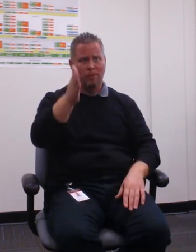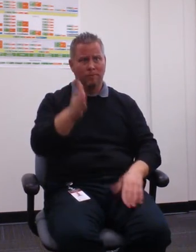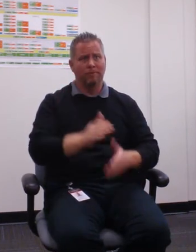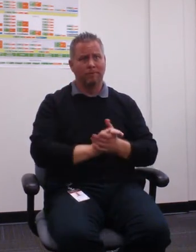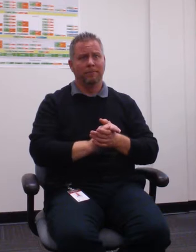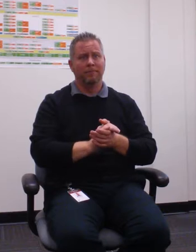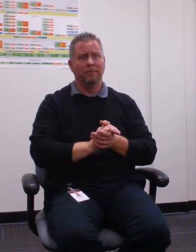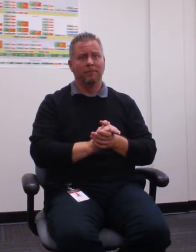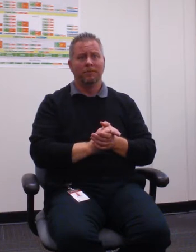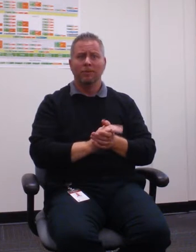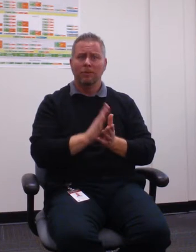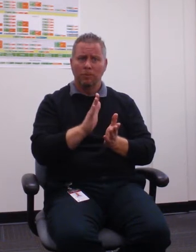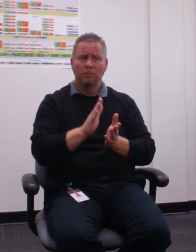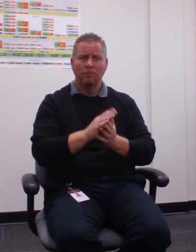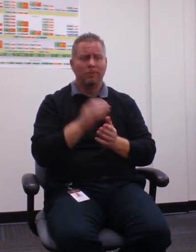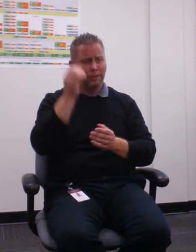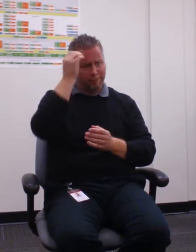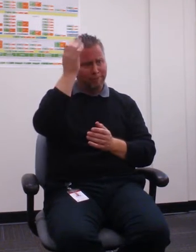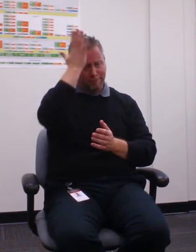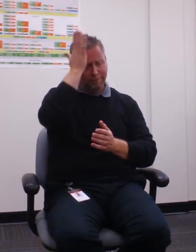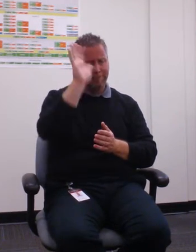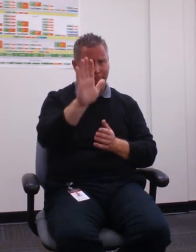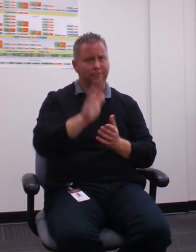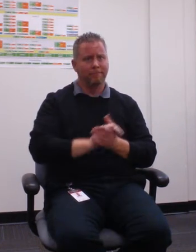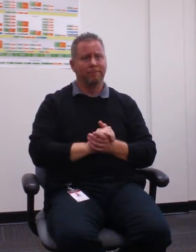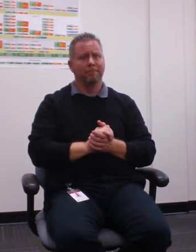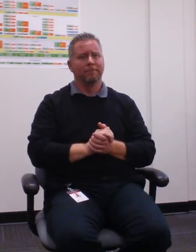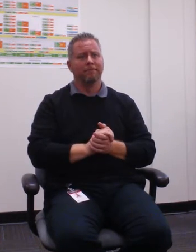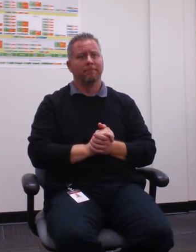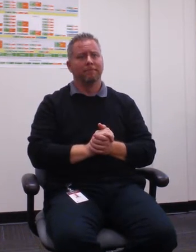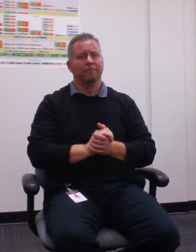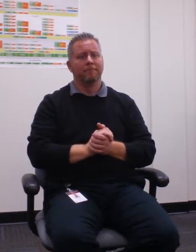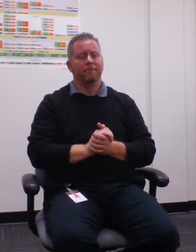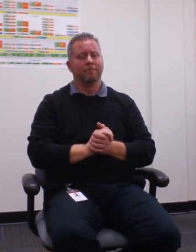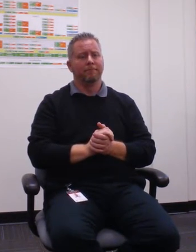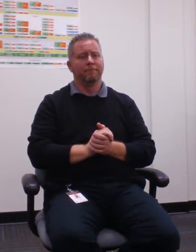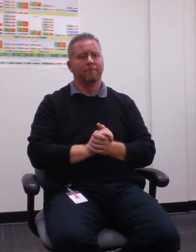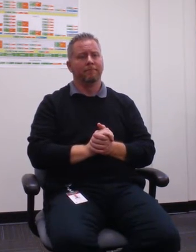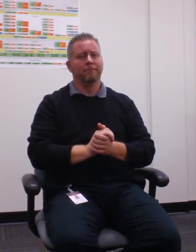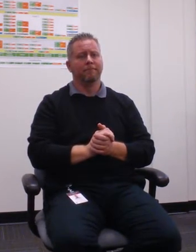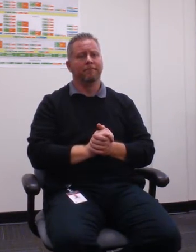So you've got to keep that in your mind. Okay?